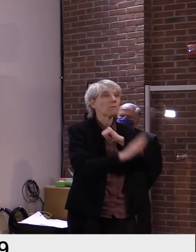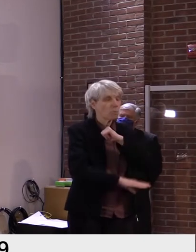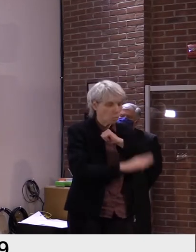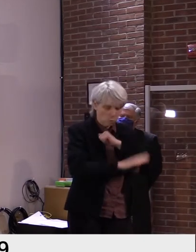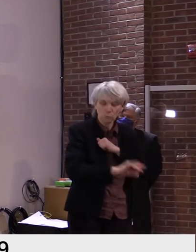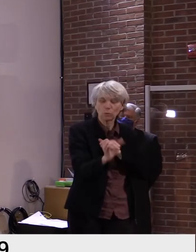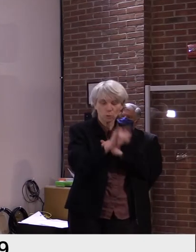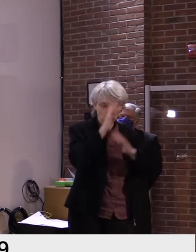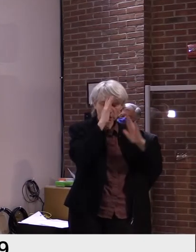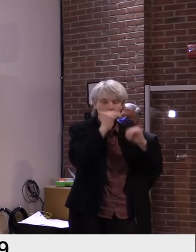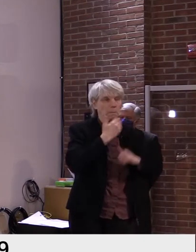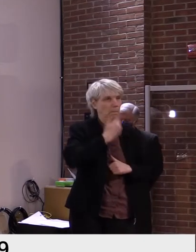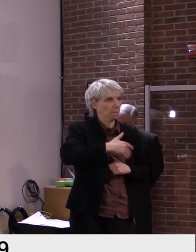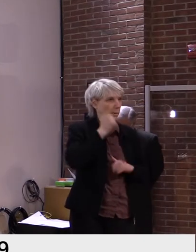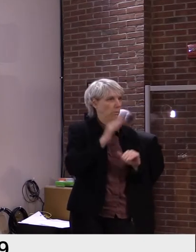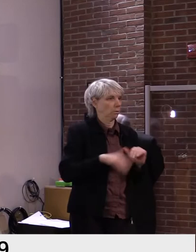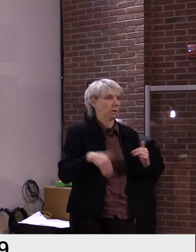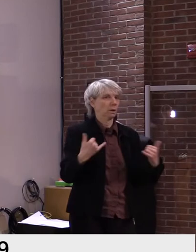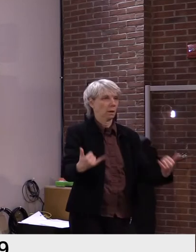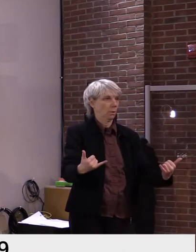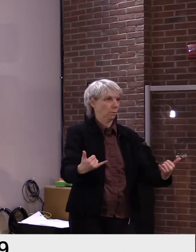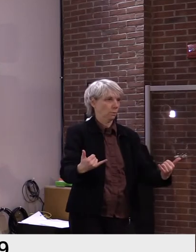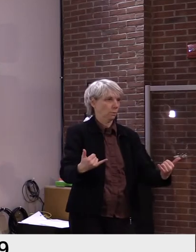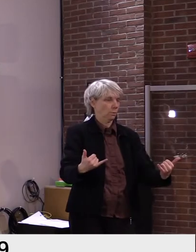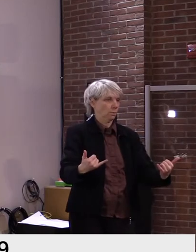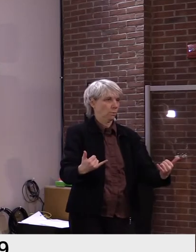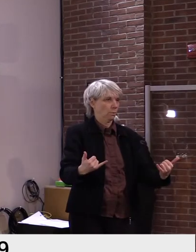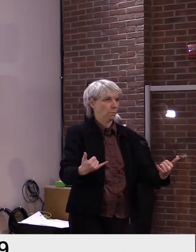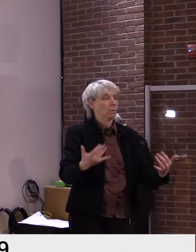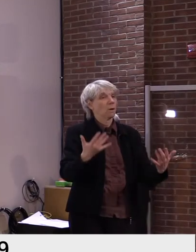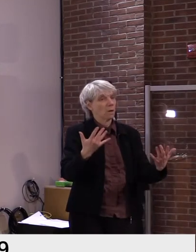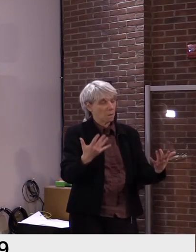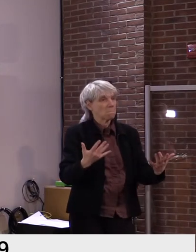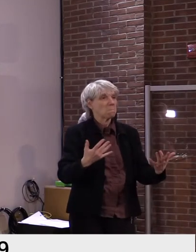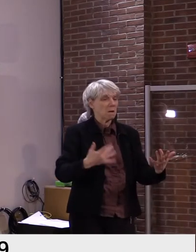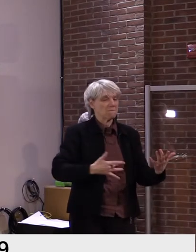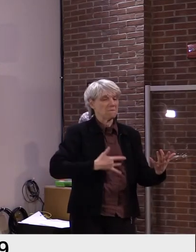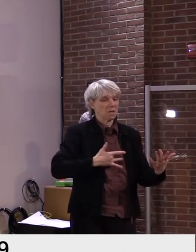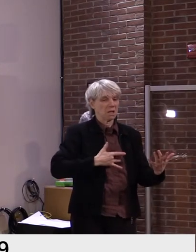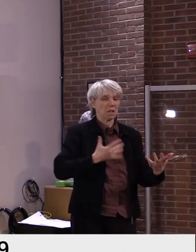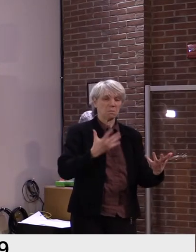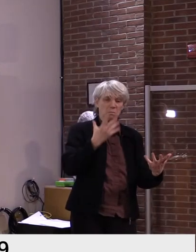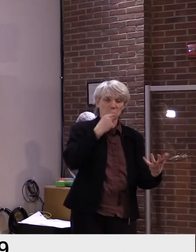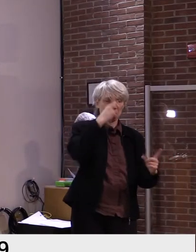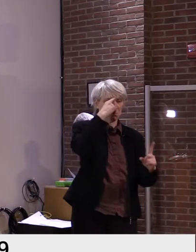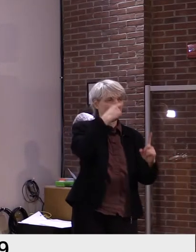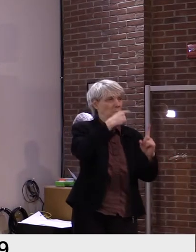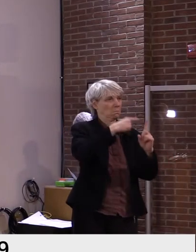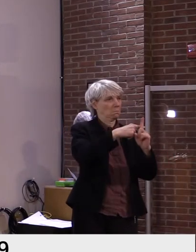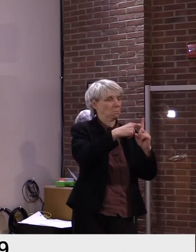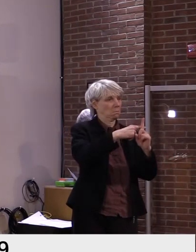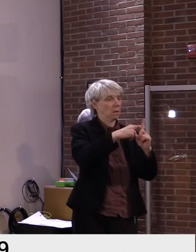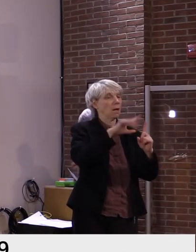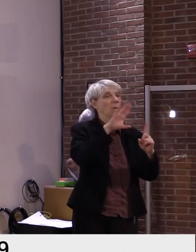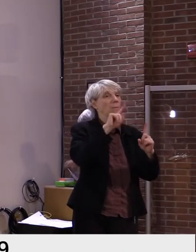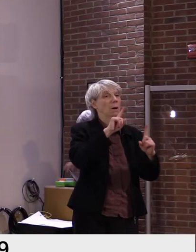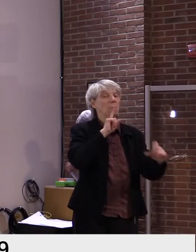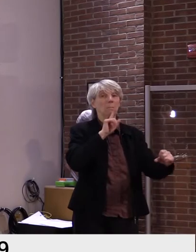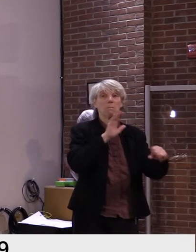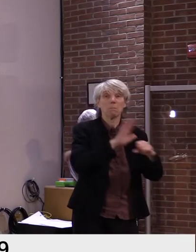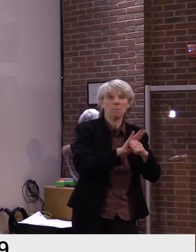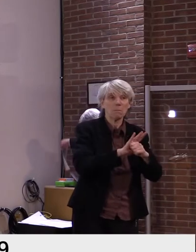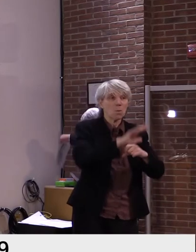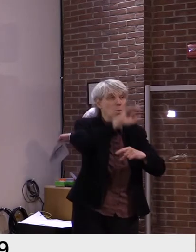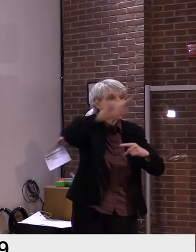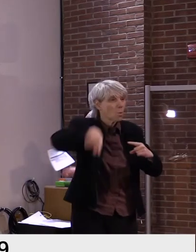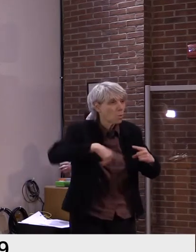I would certainly invite the optimistic look you would like to have. We just can't tell you the pace of how that will move